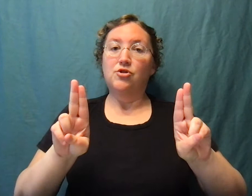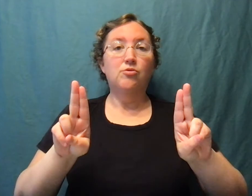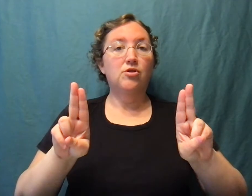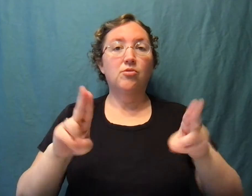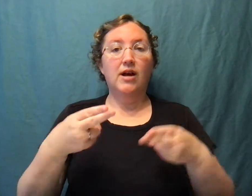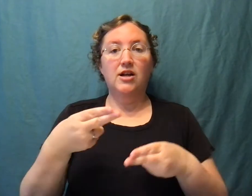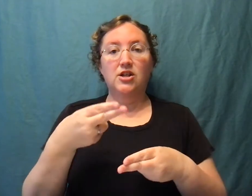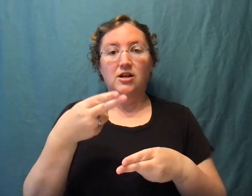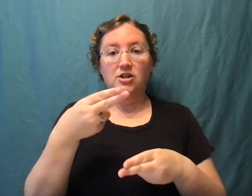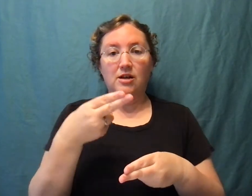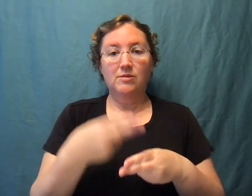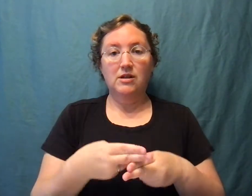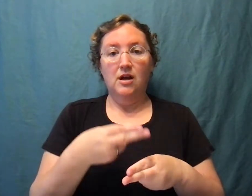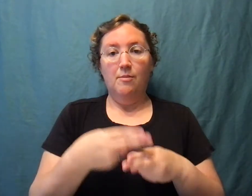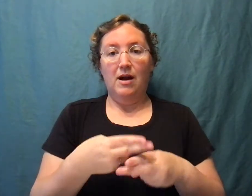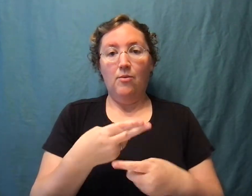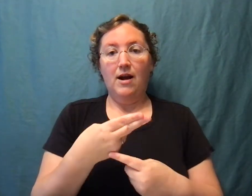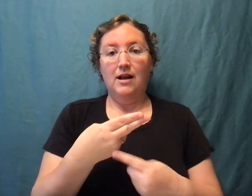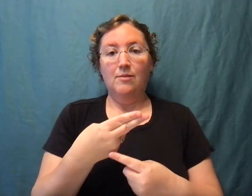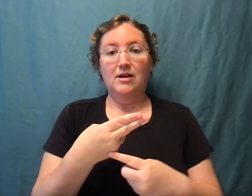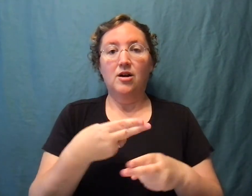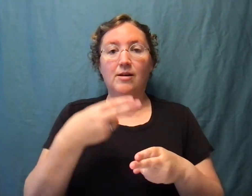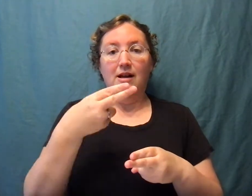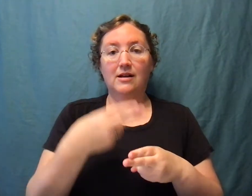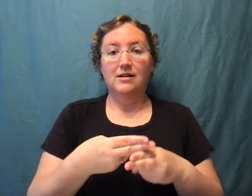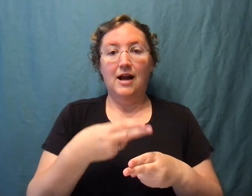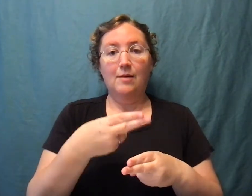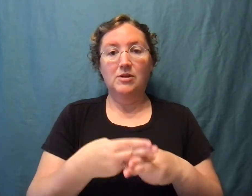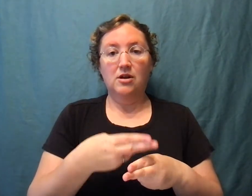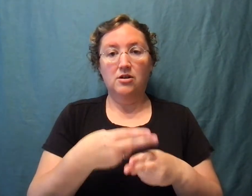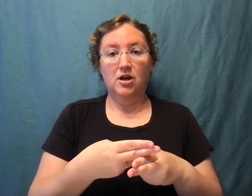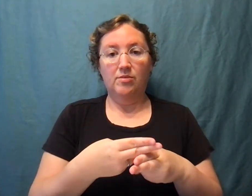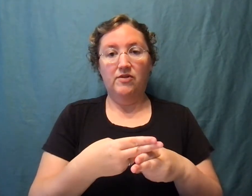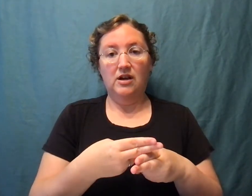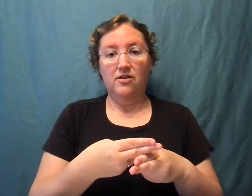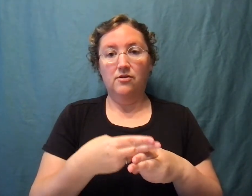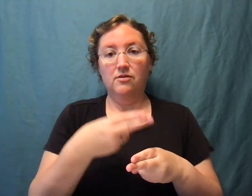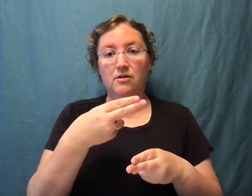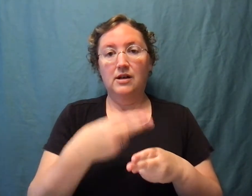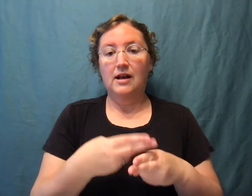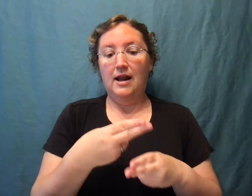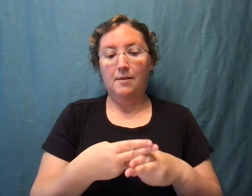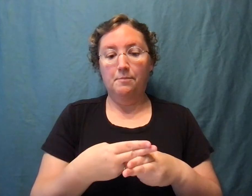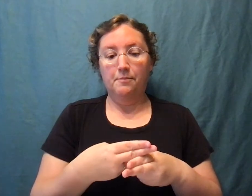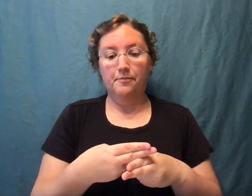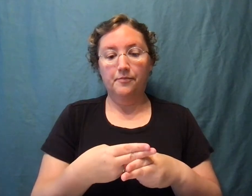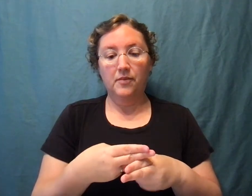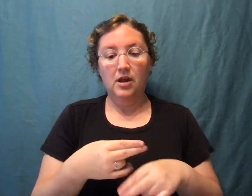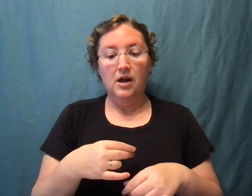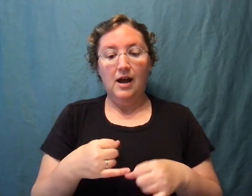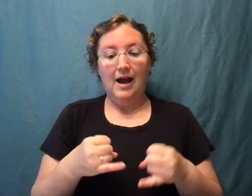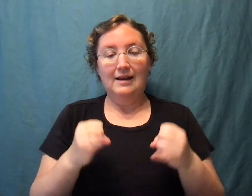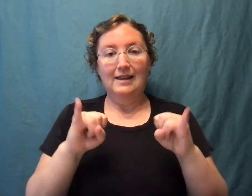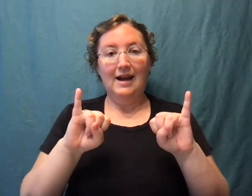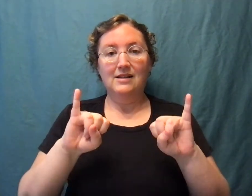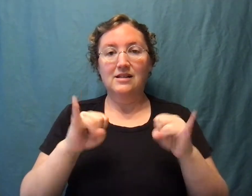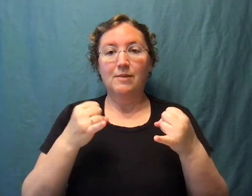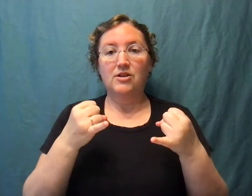U or H hand shapes. My right hand, my dominant hand, taps on top of the other, name. And last is my